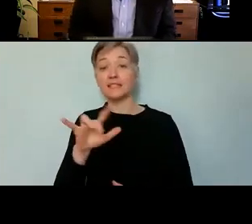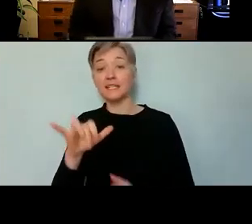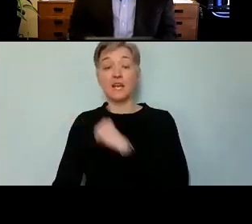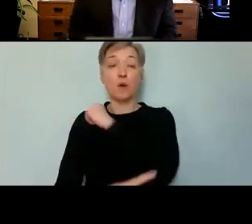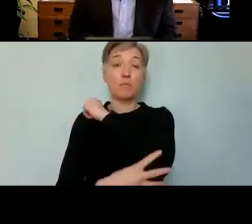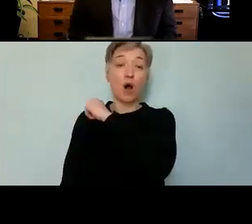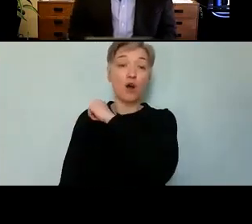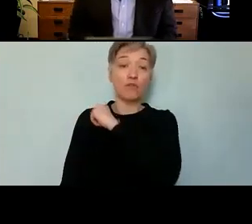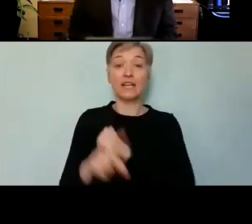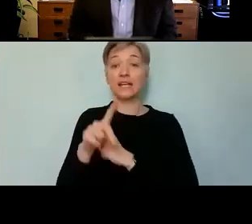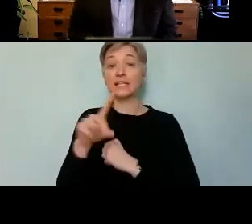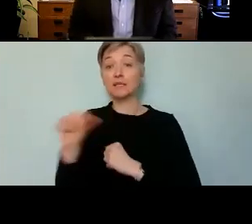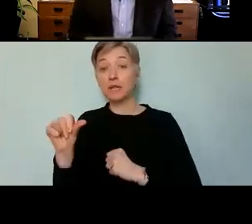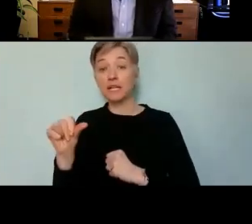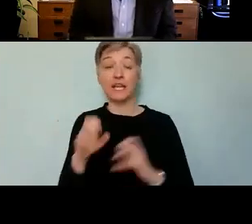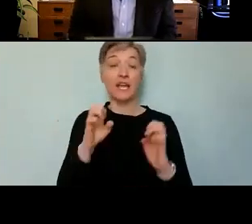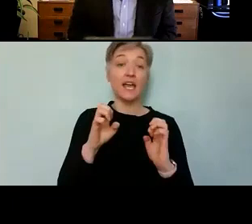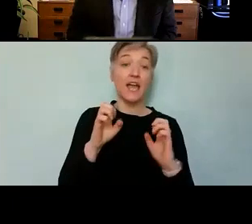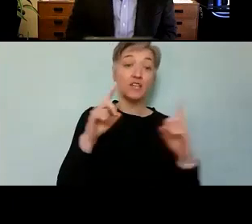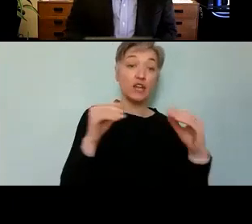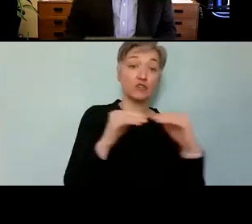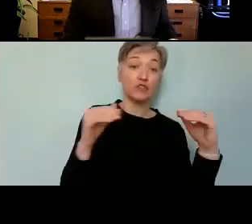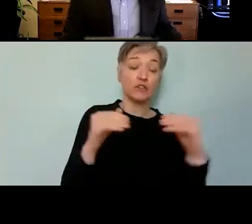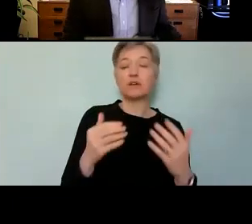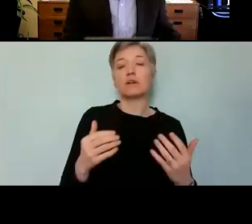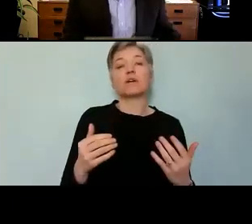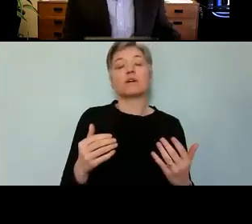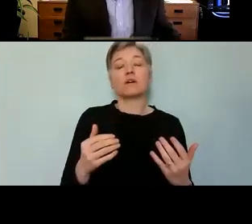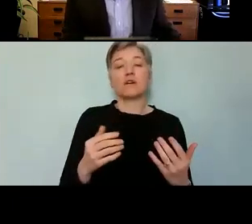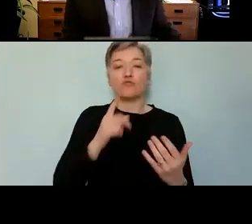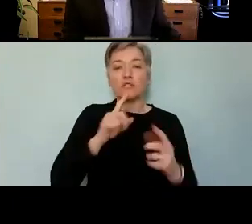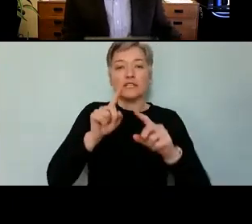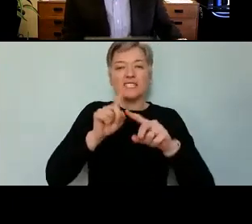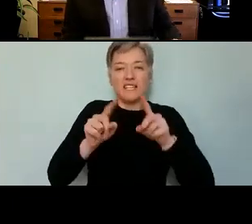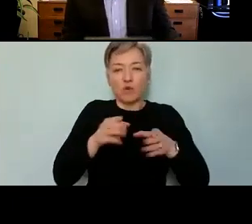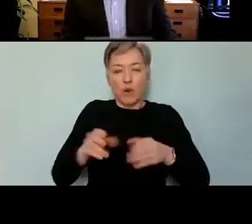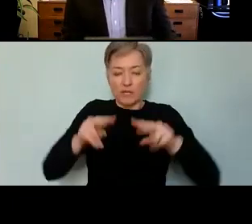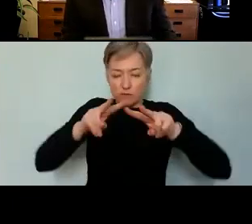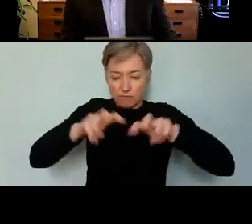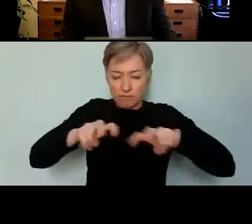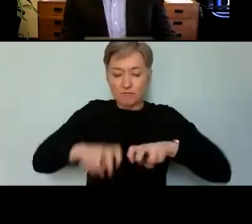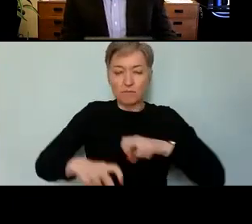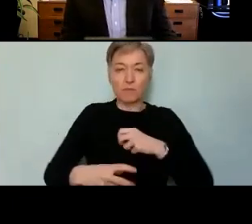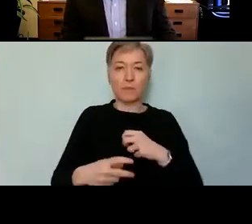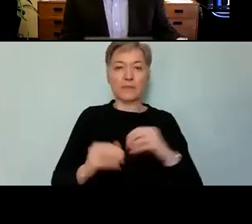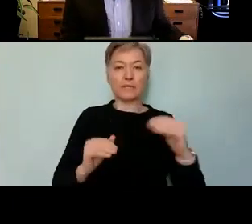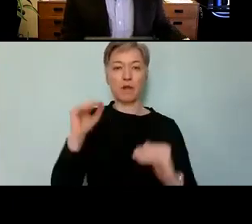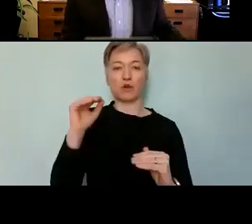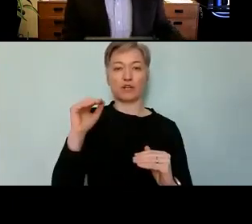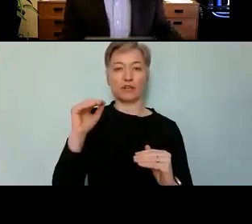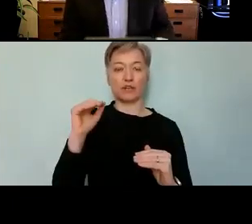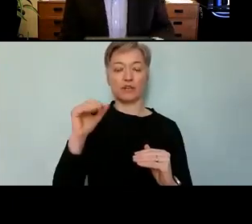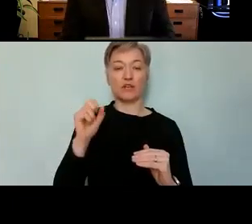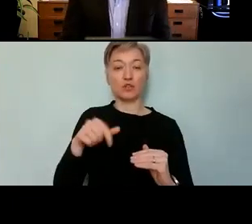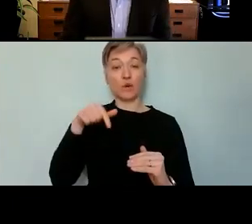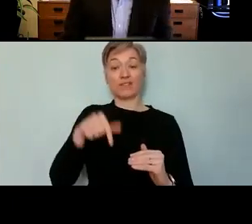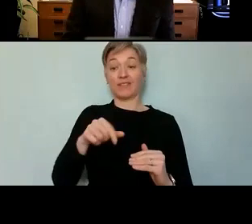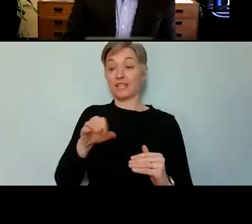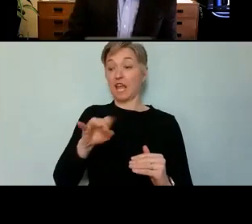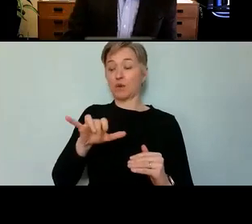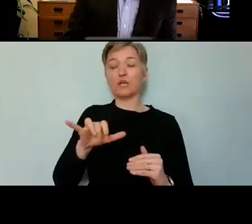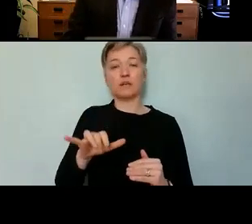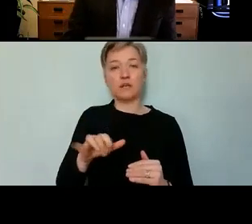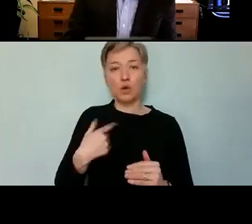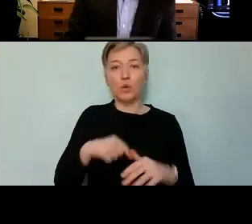disability status, educational status. There are so many ways that we need to look at disparities. And I think we are well poised in this county to think